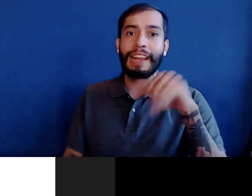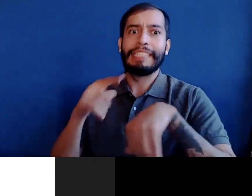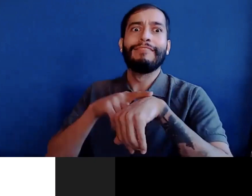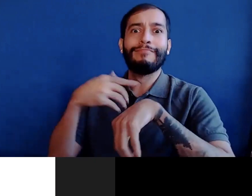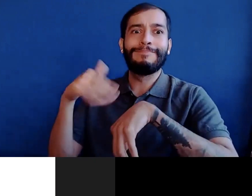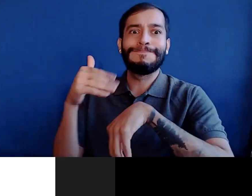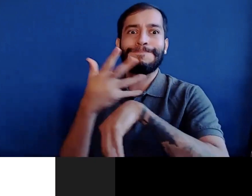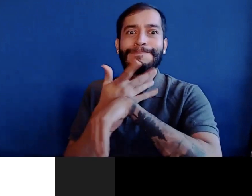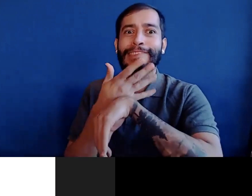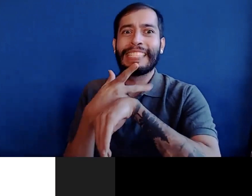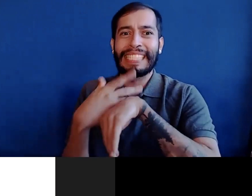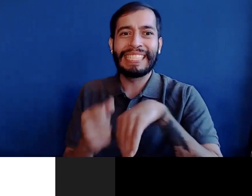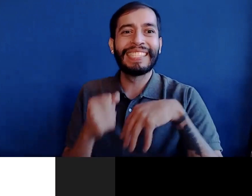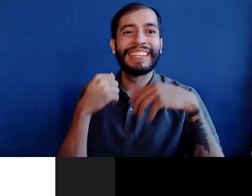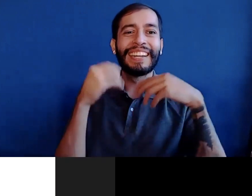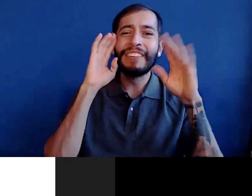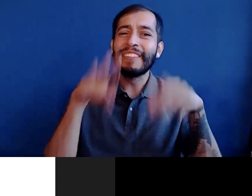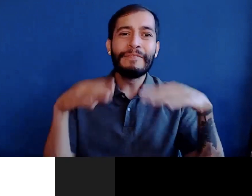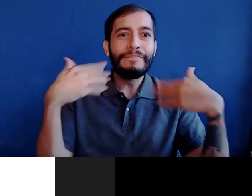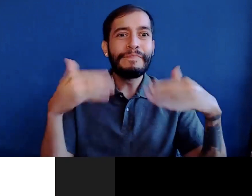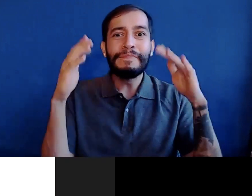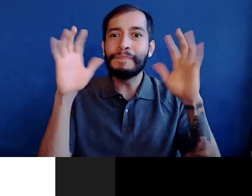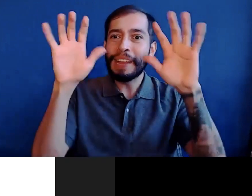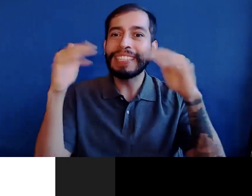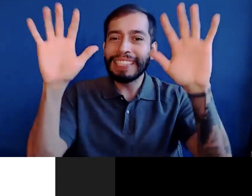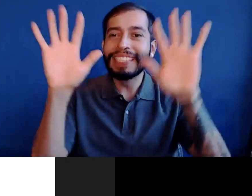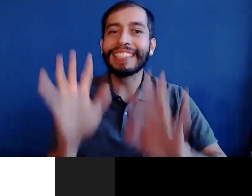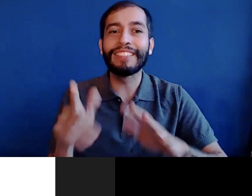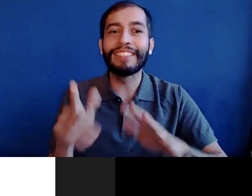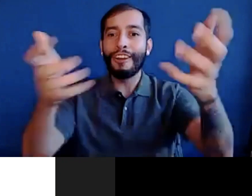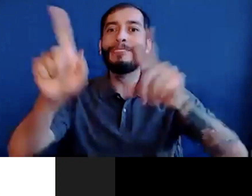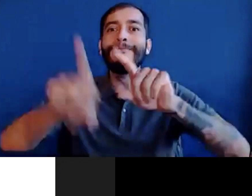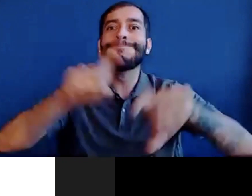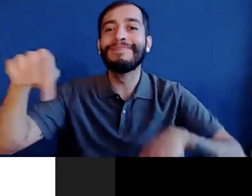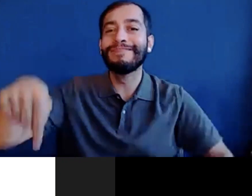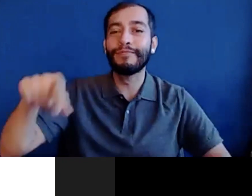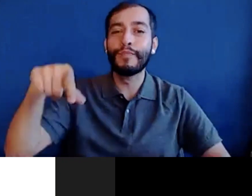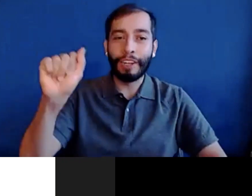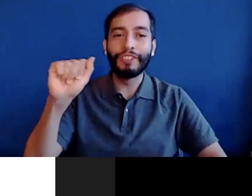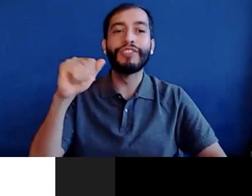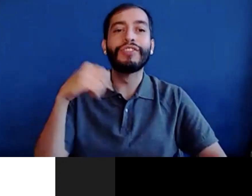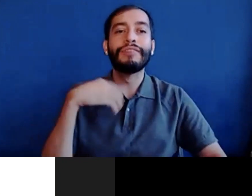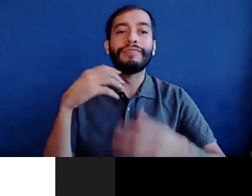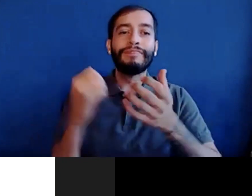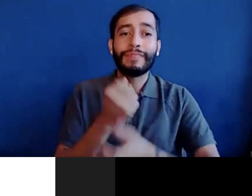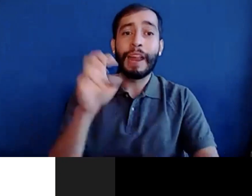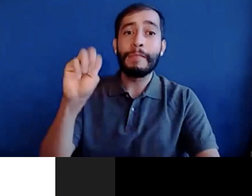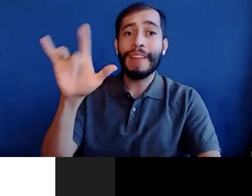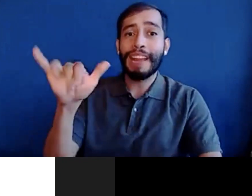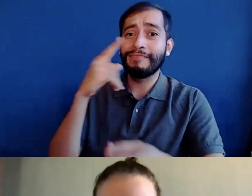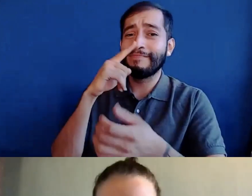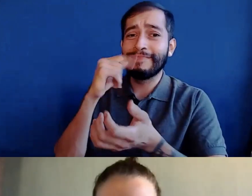audience questions that are much better than mine. So I'm going to pass it off to Emily to be able to help share some of those audience questions.